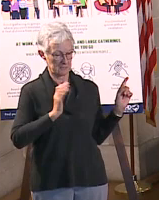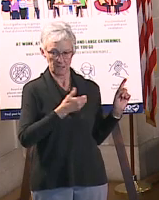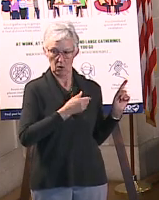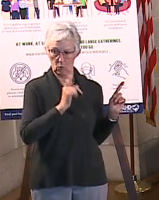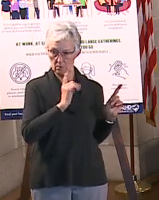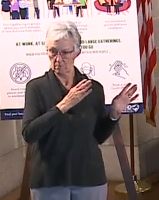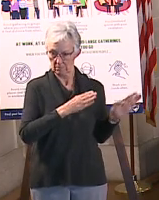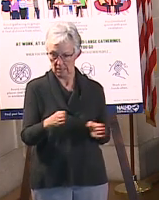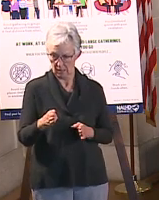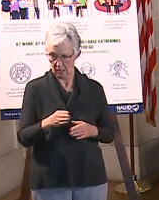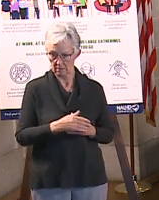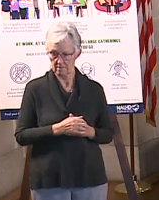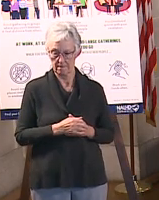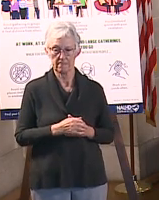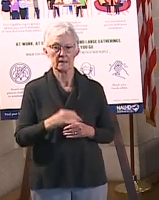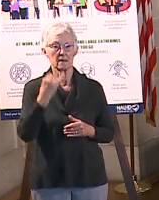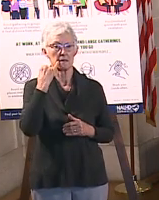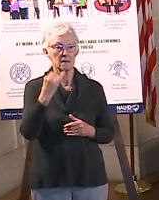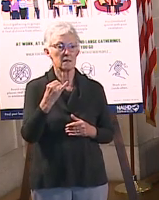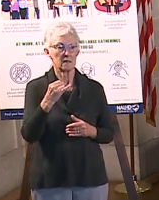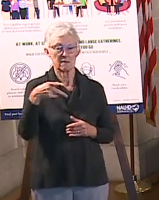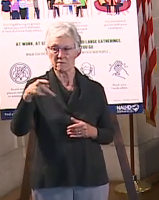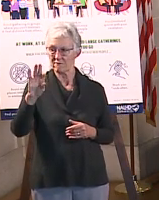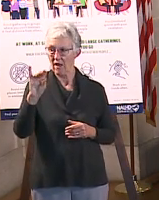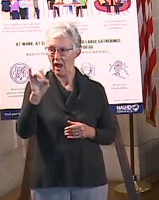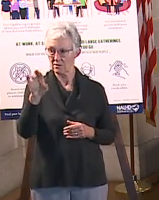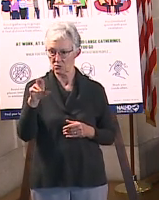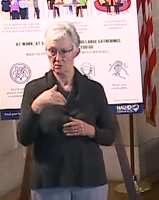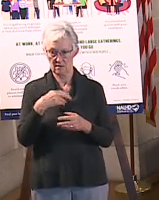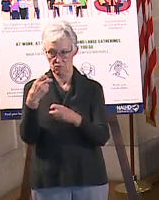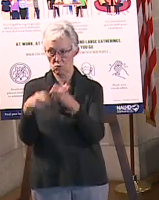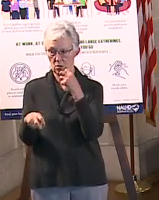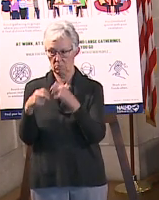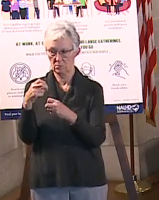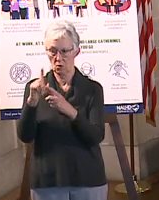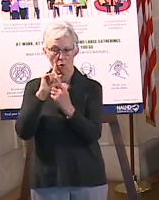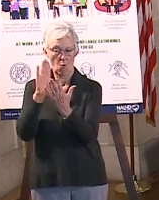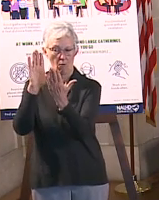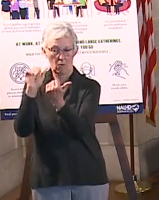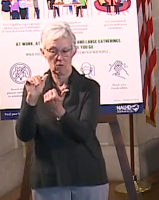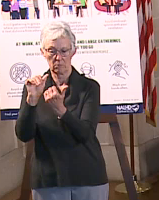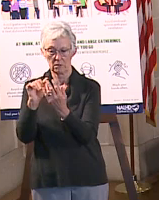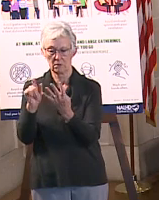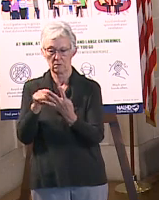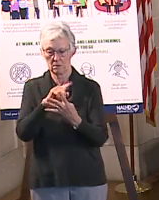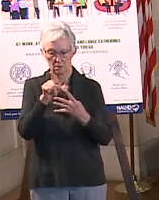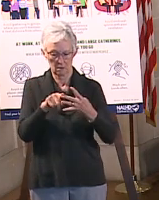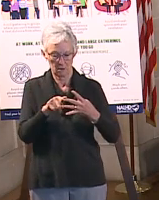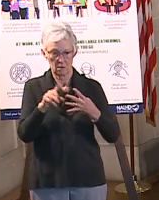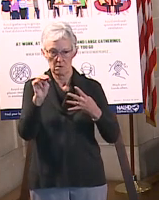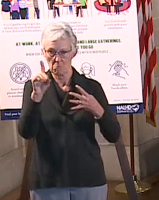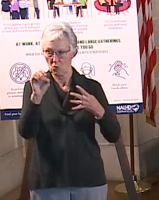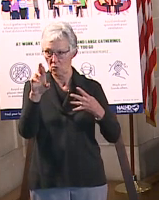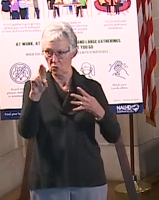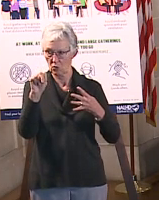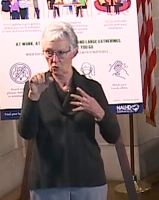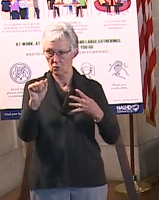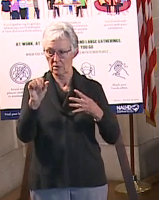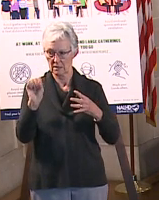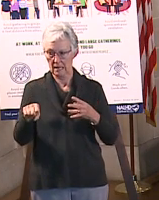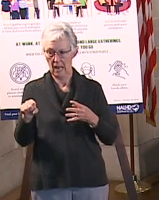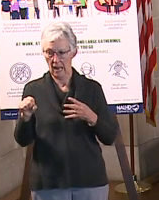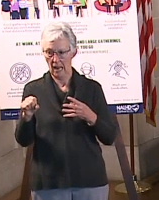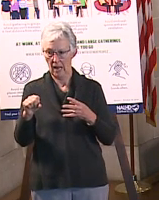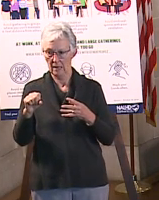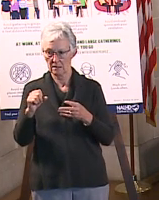here. So again, if Pfizer continues to have problems, hopefully Moderna and the other vaccine producers will be able to step up and make up for it. So we still